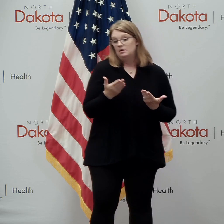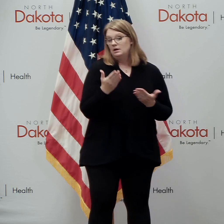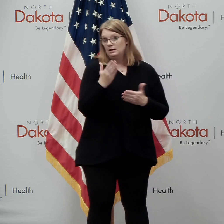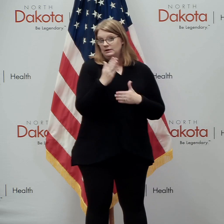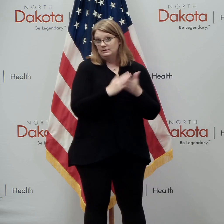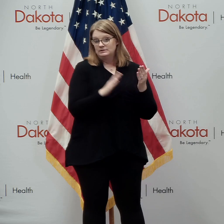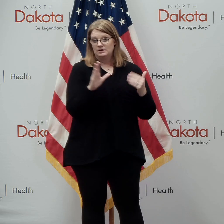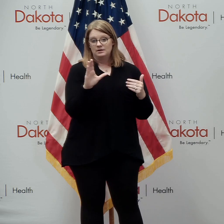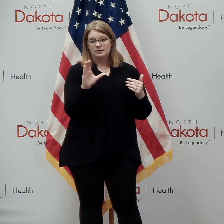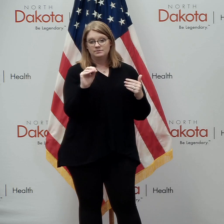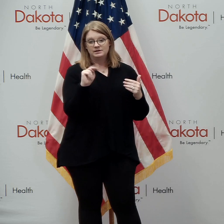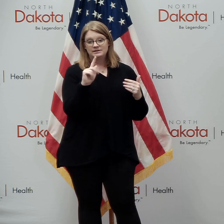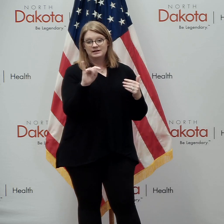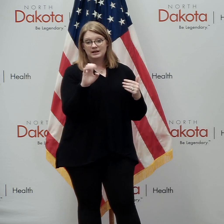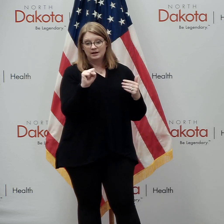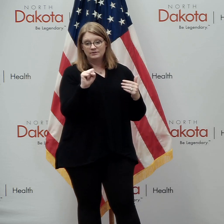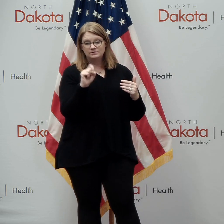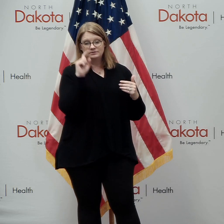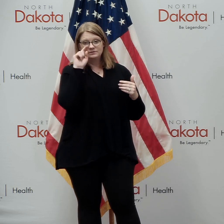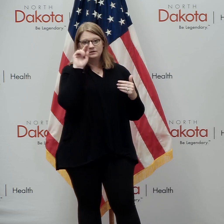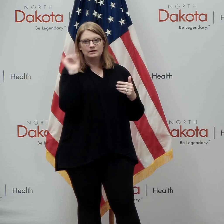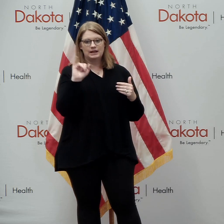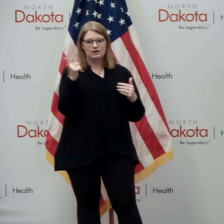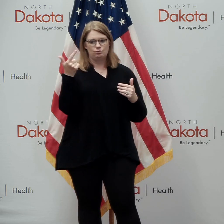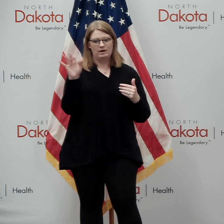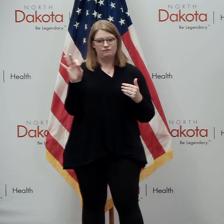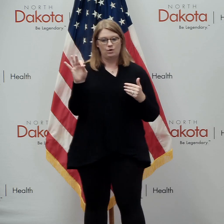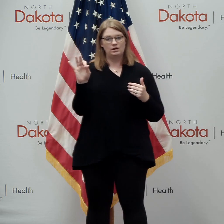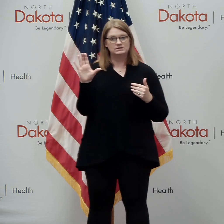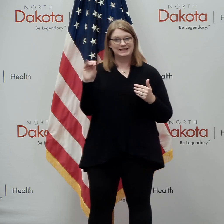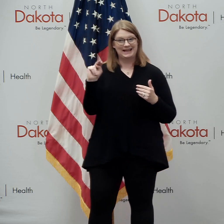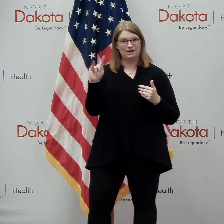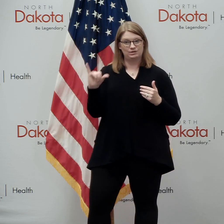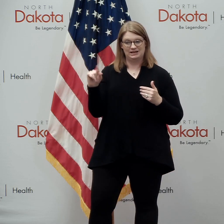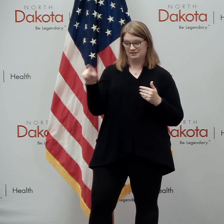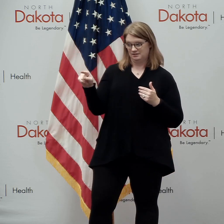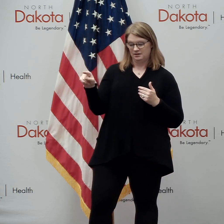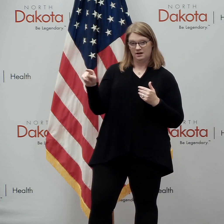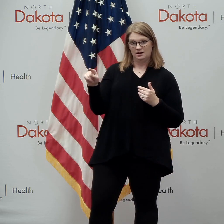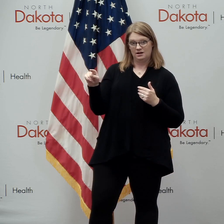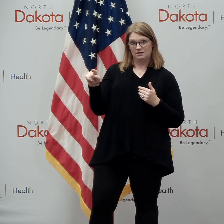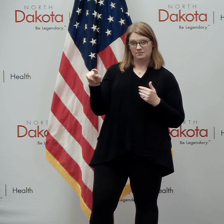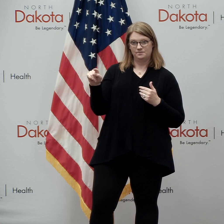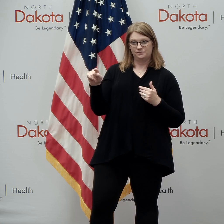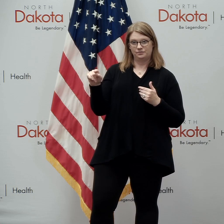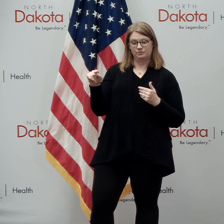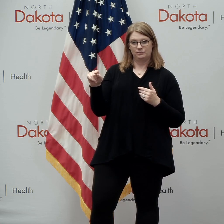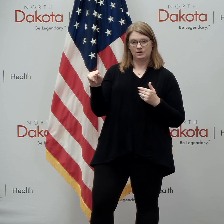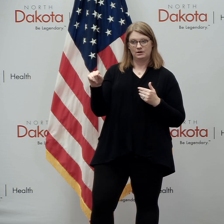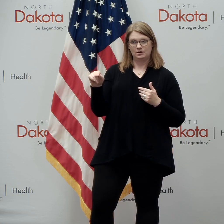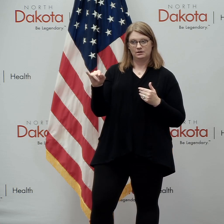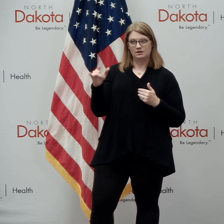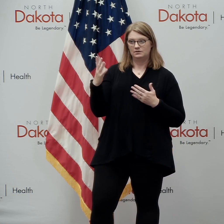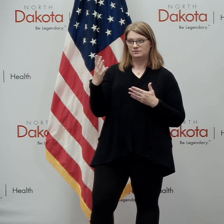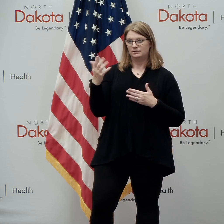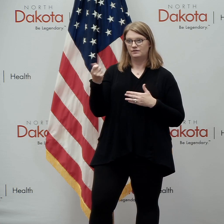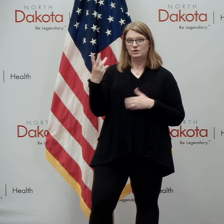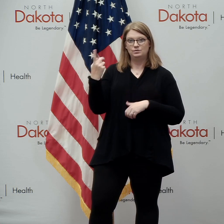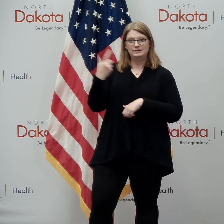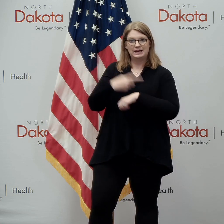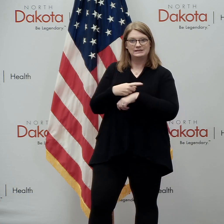I'll single out Grand Forks, where a high percentage, we've had as high on some days of